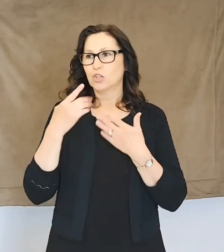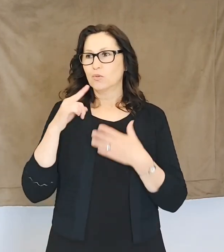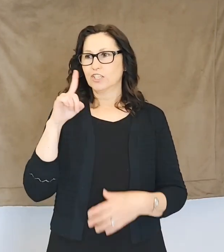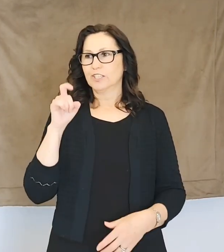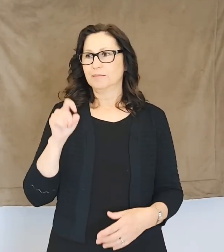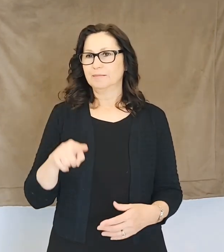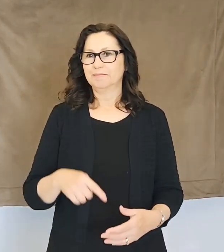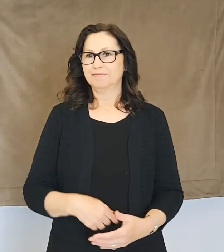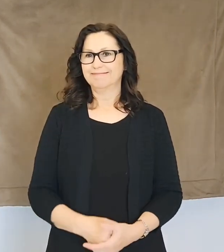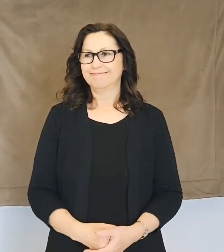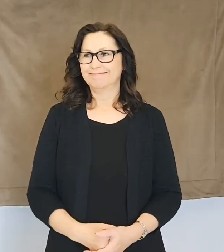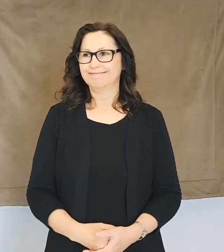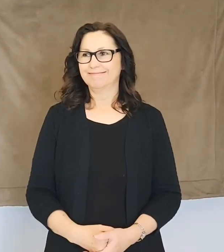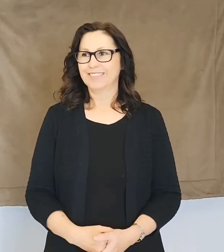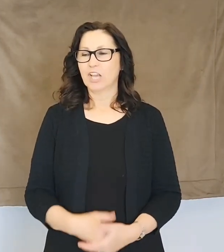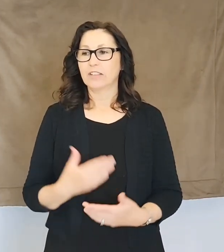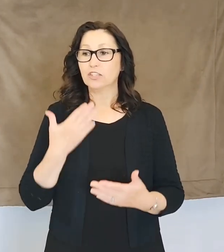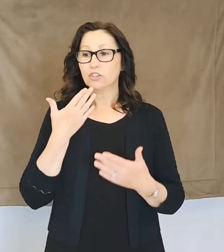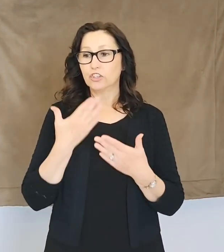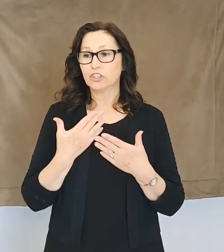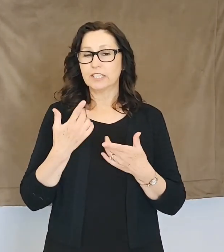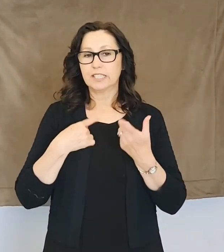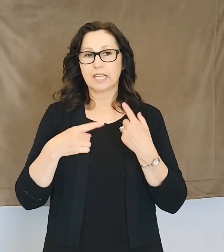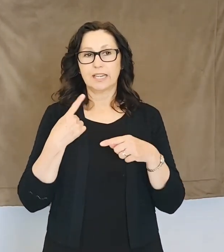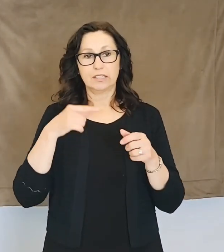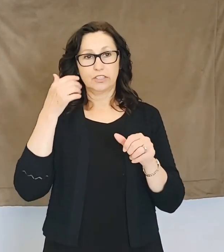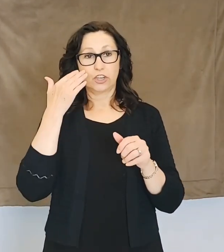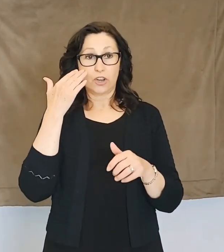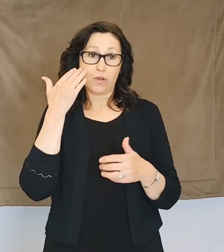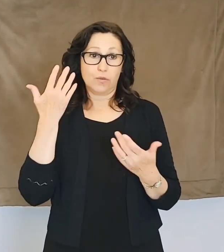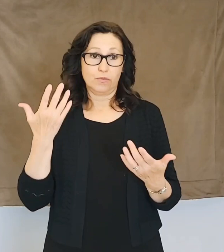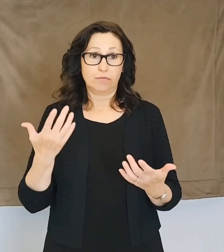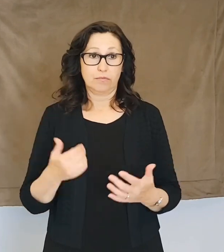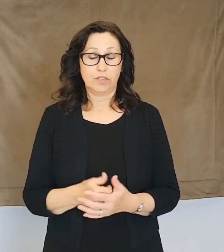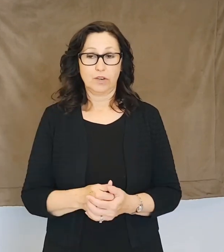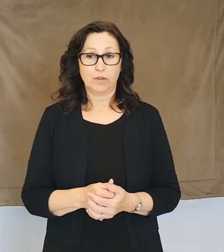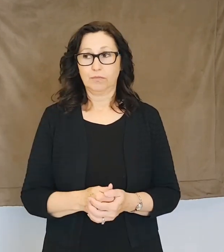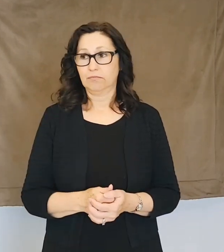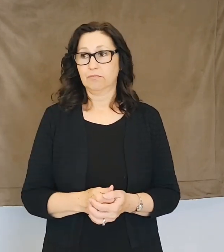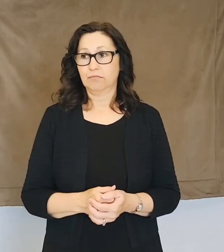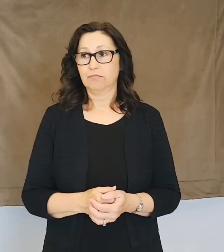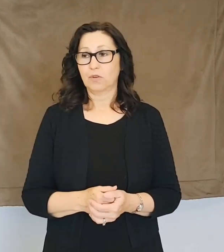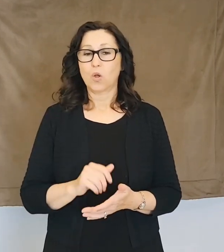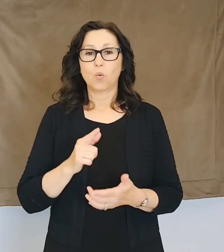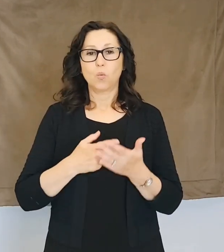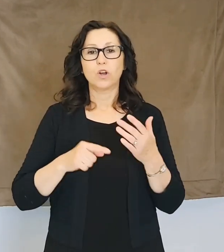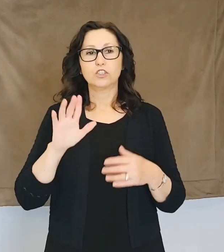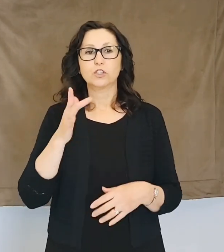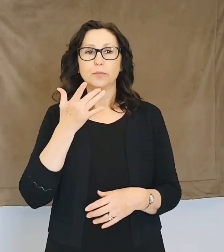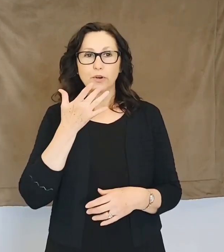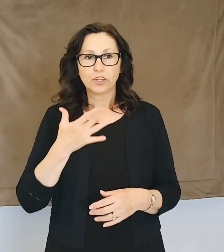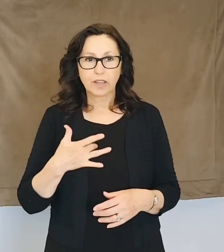Good question. These are good signs to know, you know. What's your